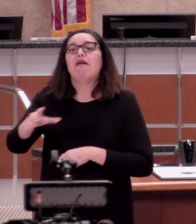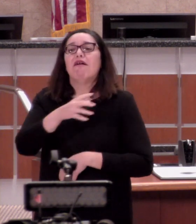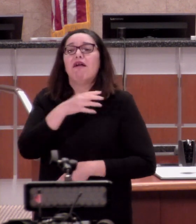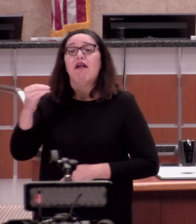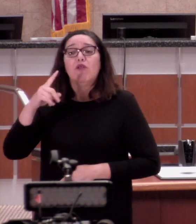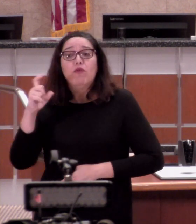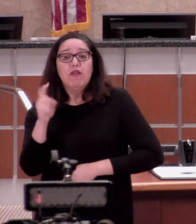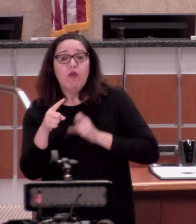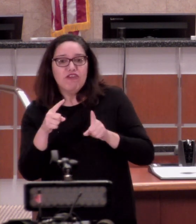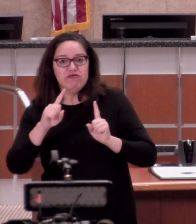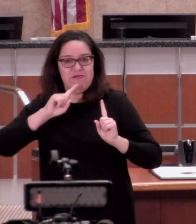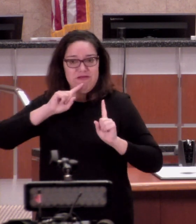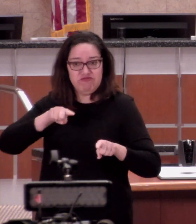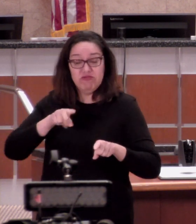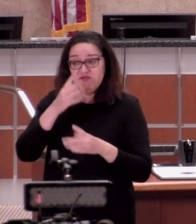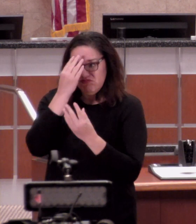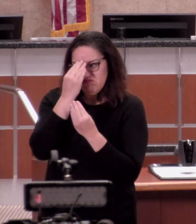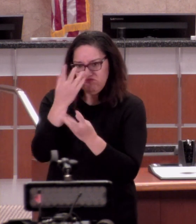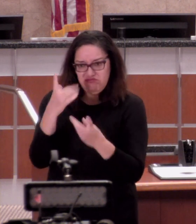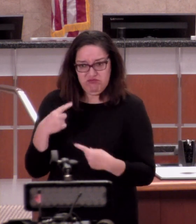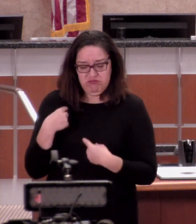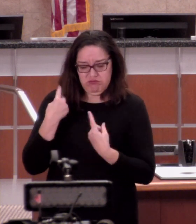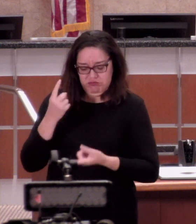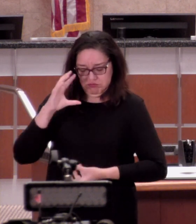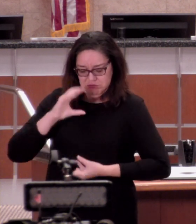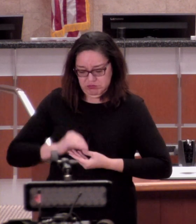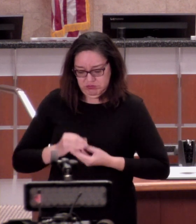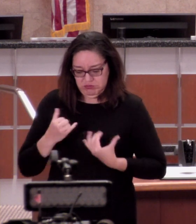time, we have 25